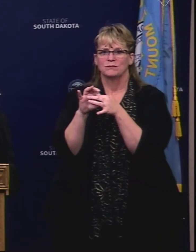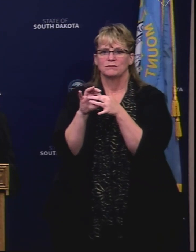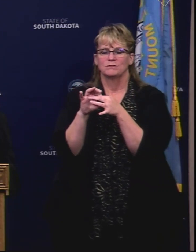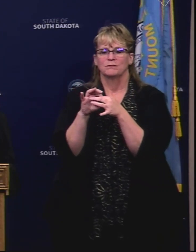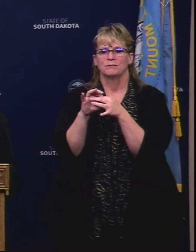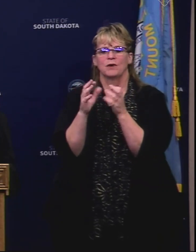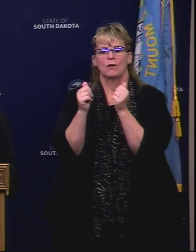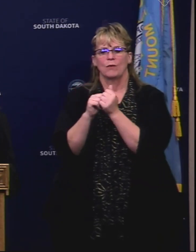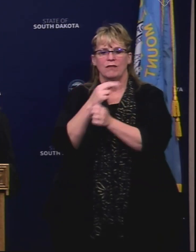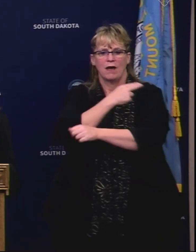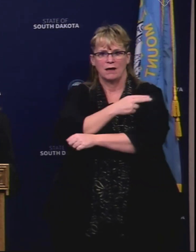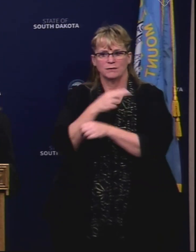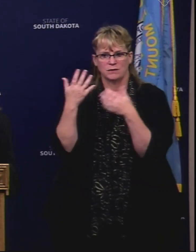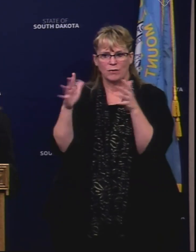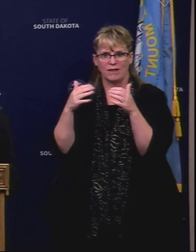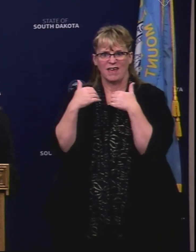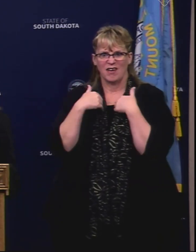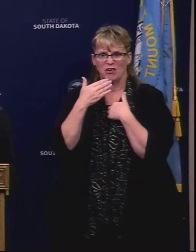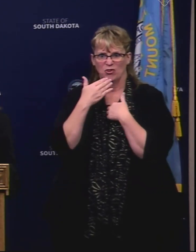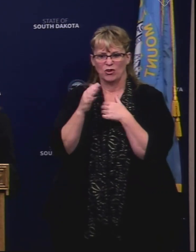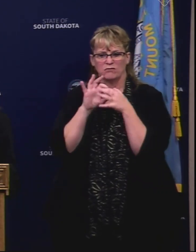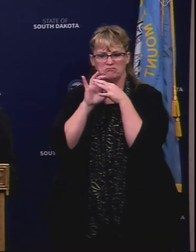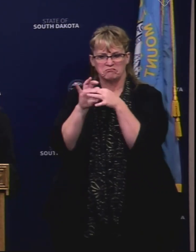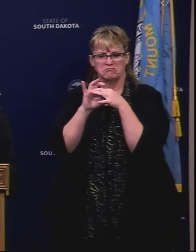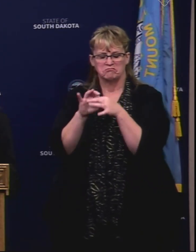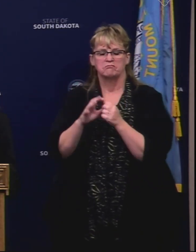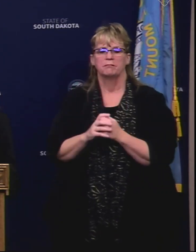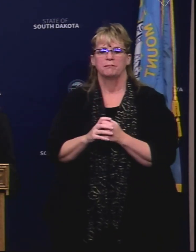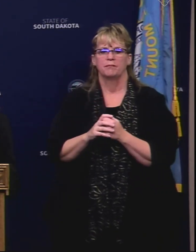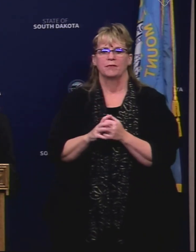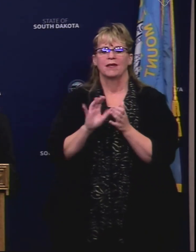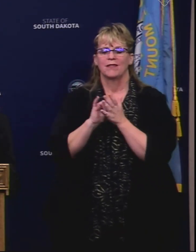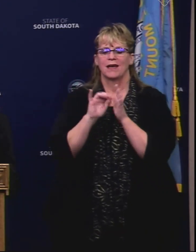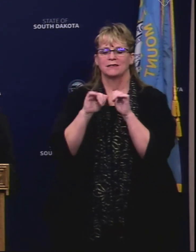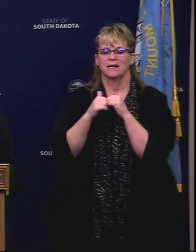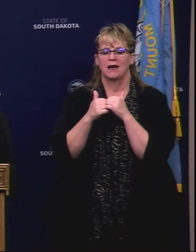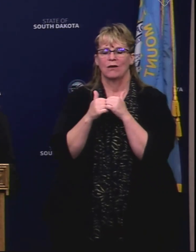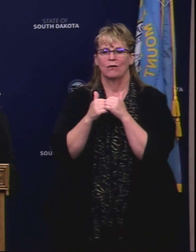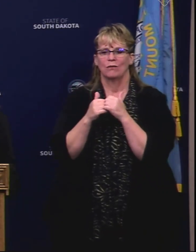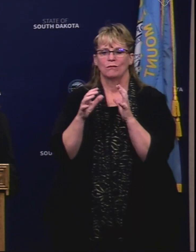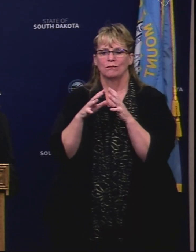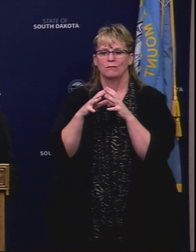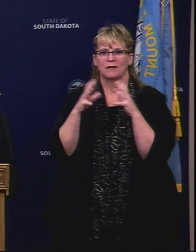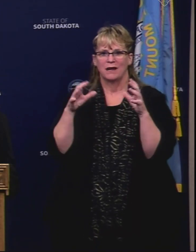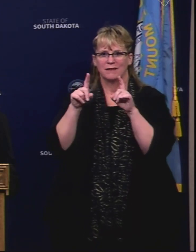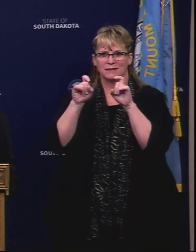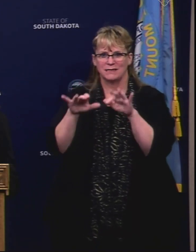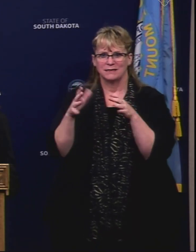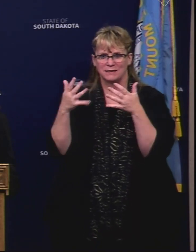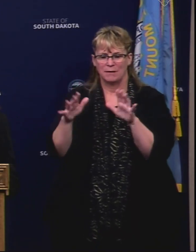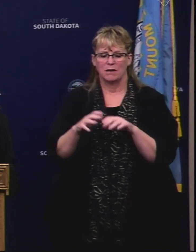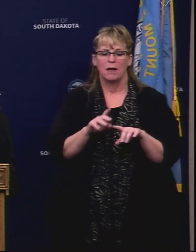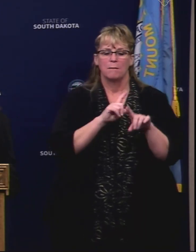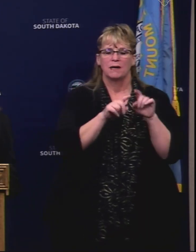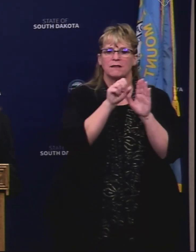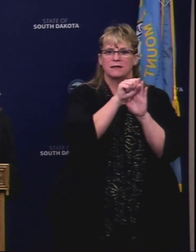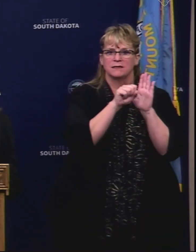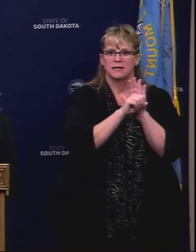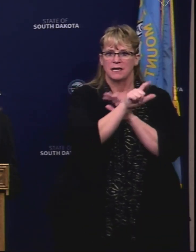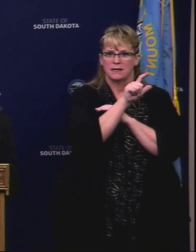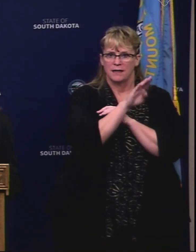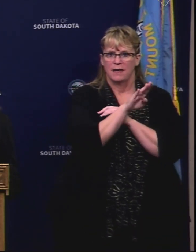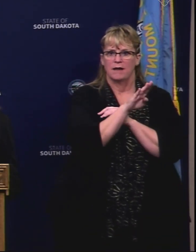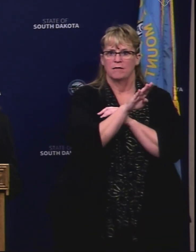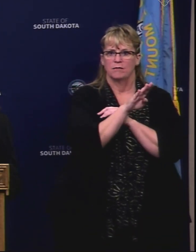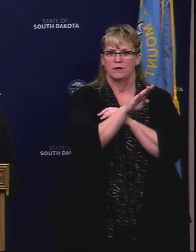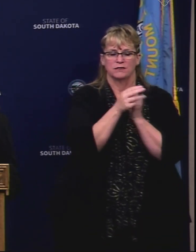with hospitals already, so that's how a lot of the testing has happened already. But our state public health lab is also a resource